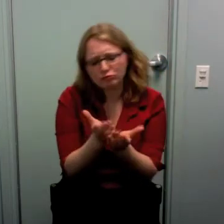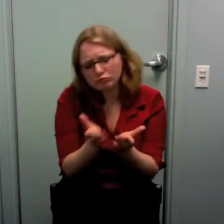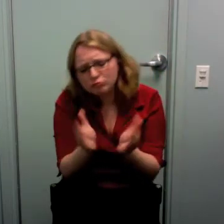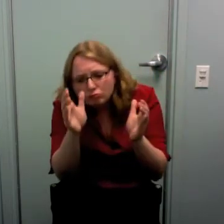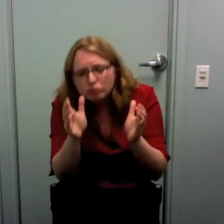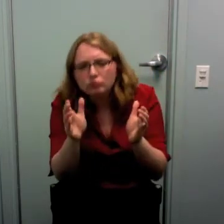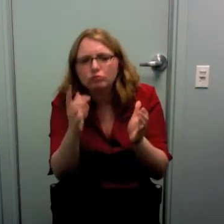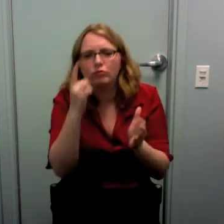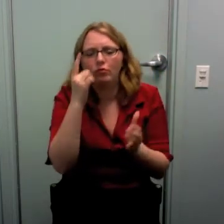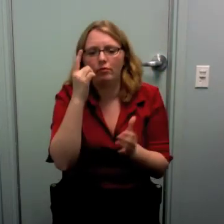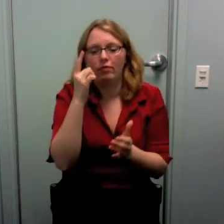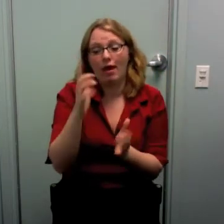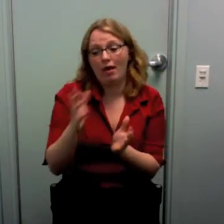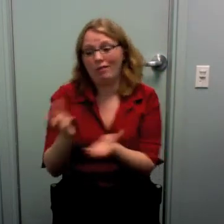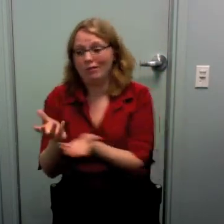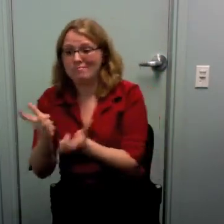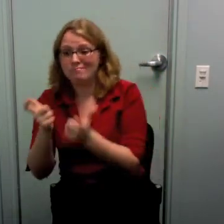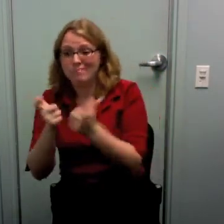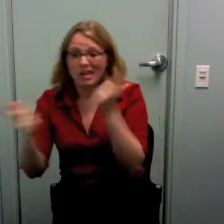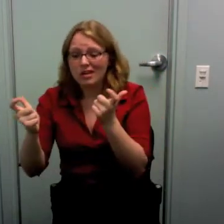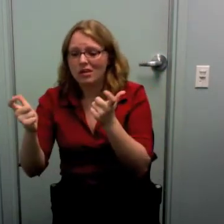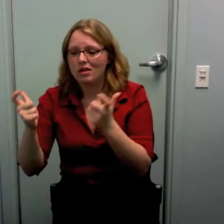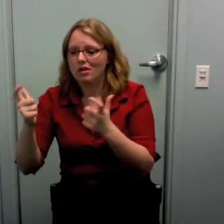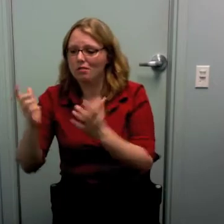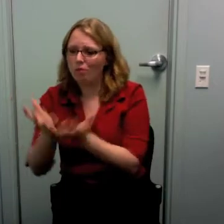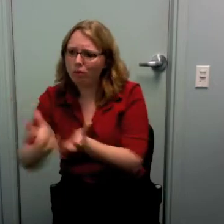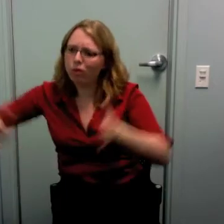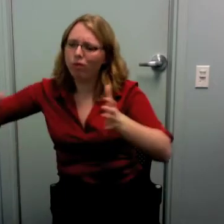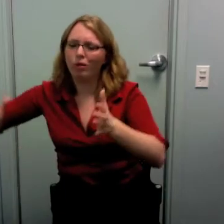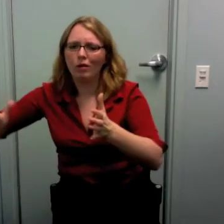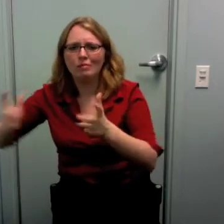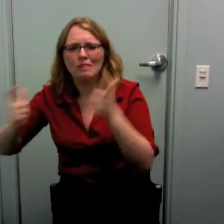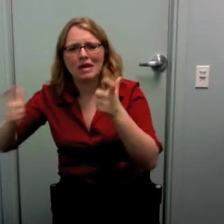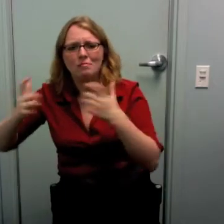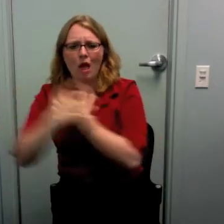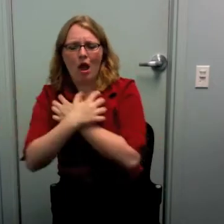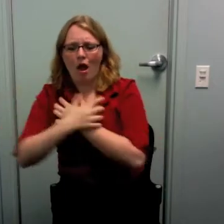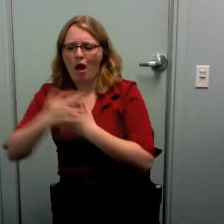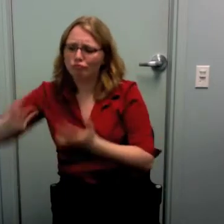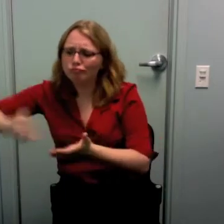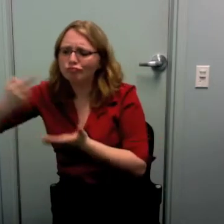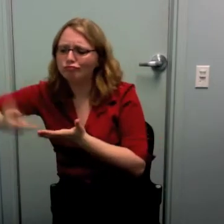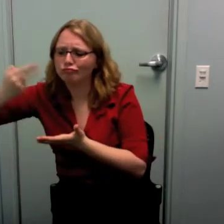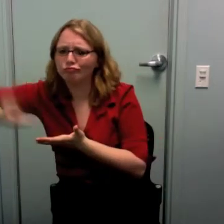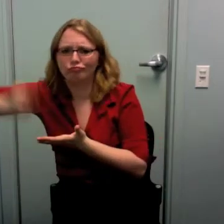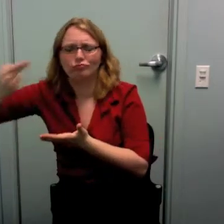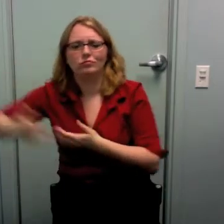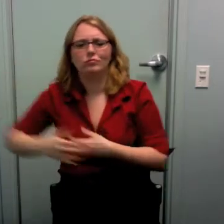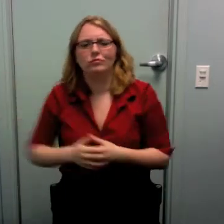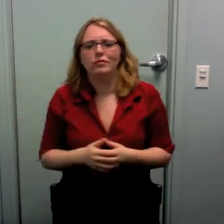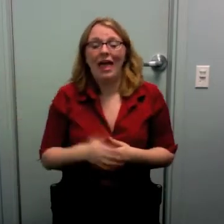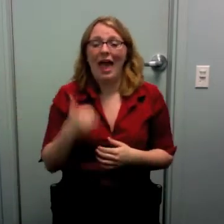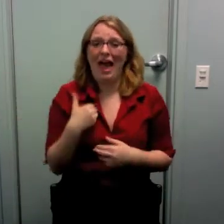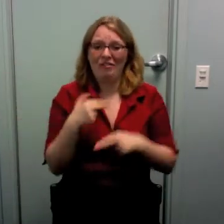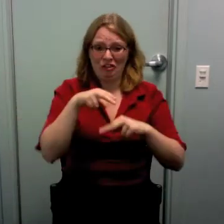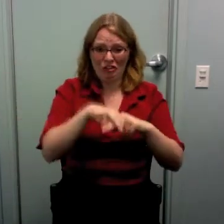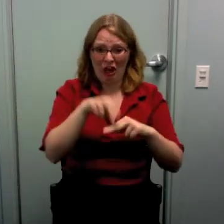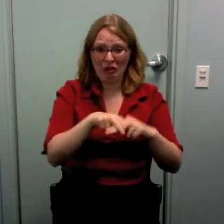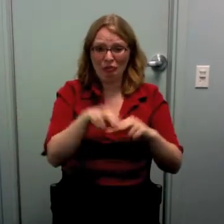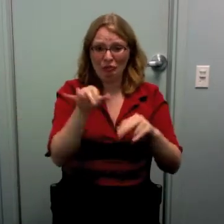And they had each a chair to sit in, a little chair for the little small wee bear, and a middle-sized chair for the